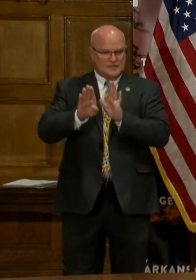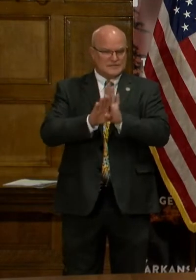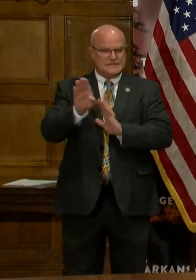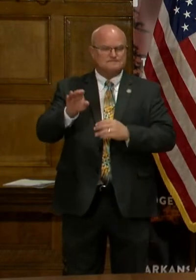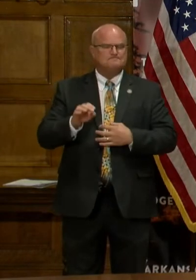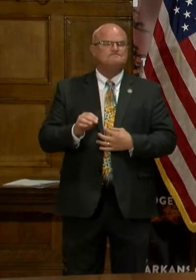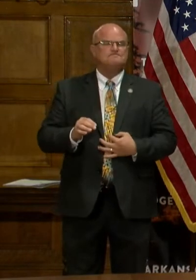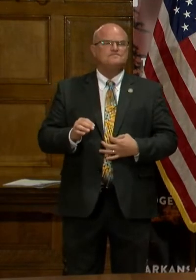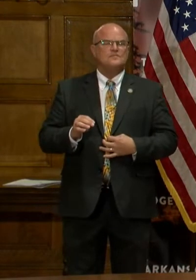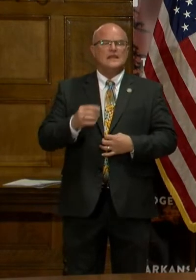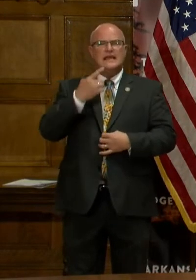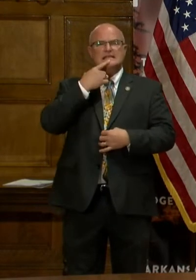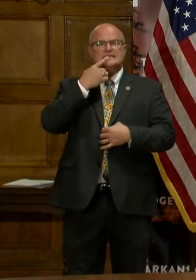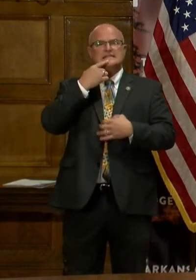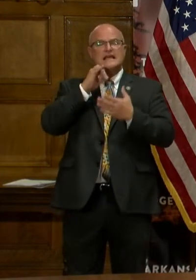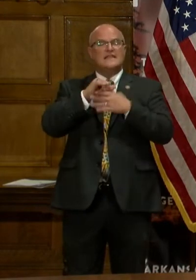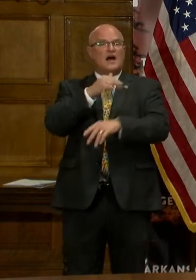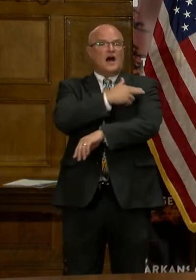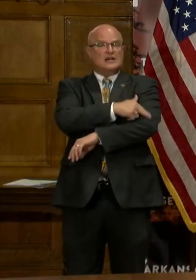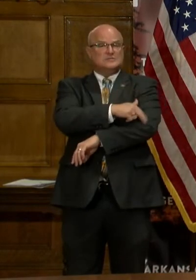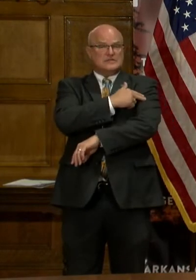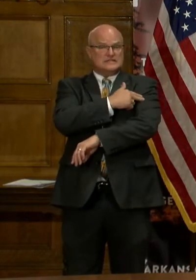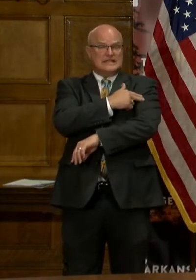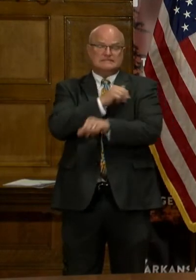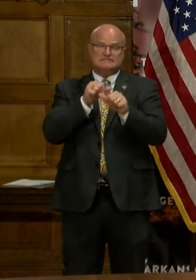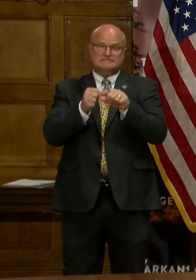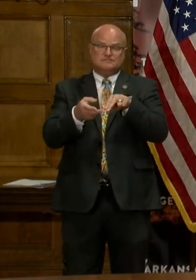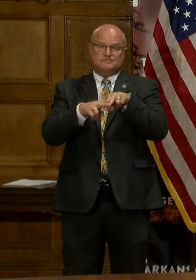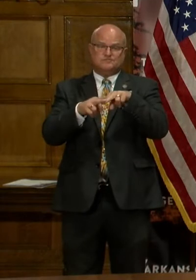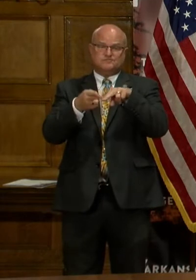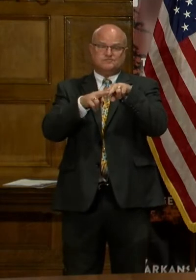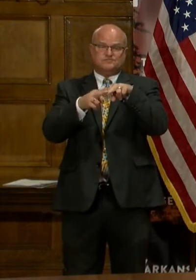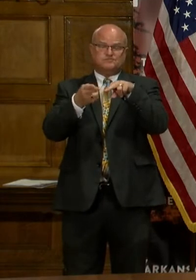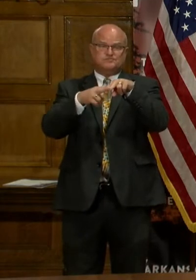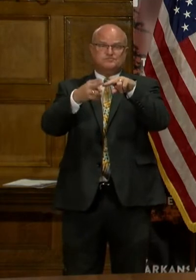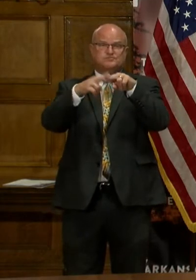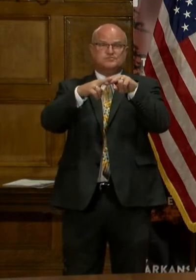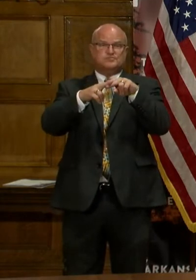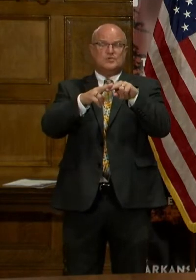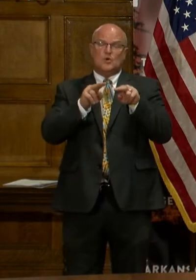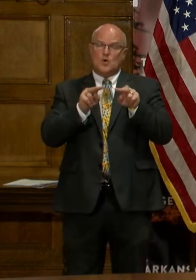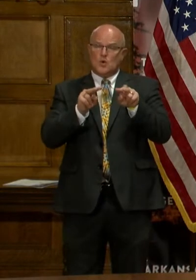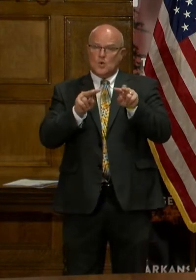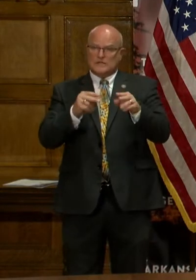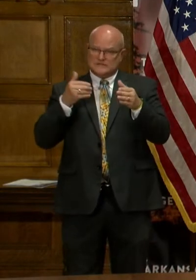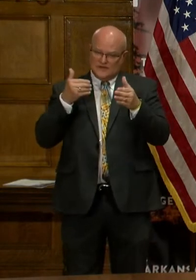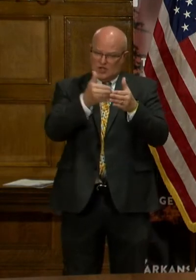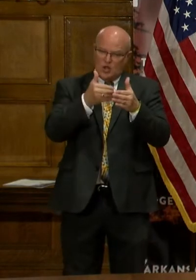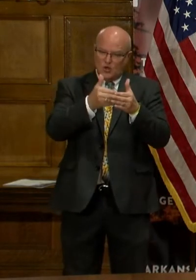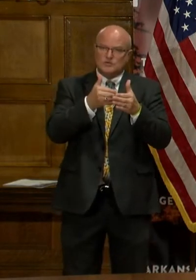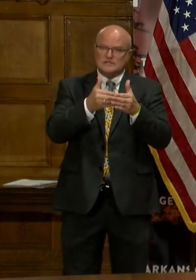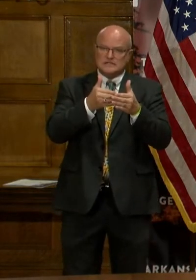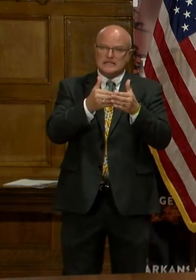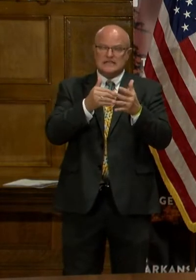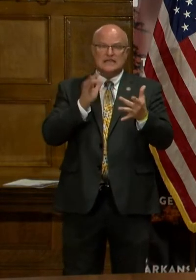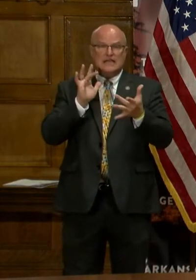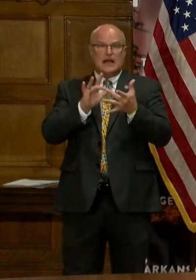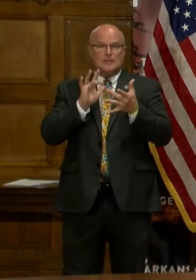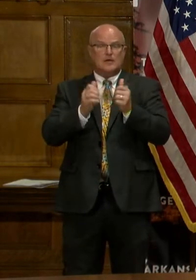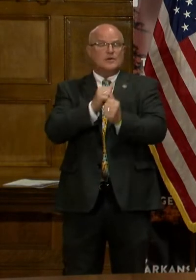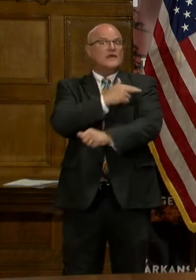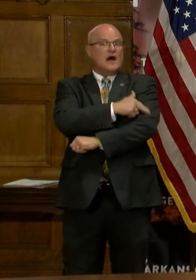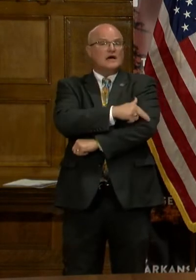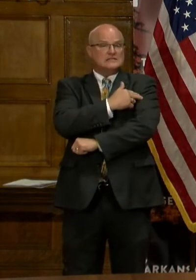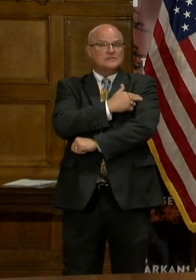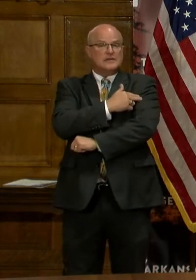So as mentioned, the hospitalizations have continued to increase. We are watching this very closely and have been in contact with